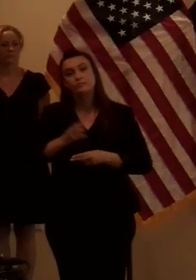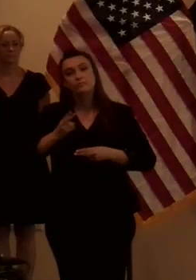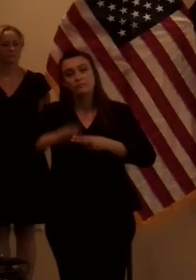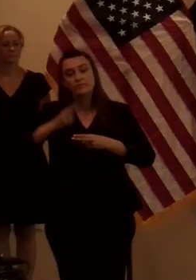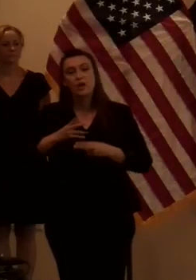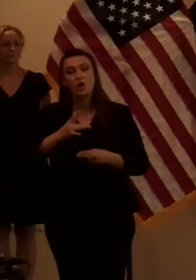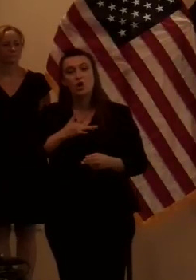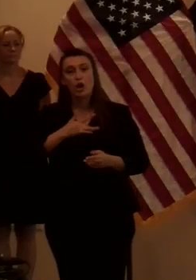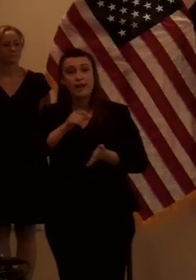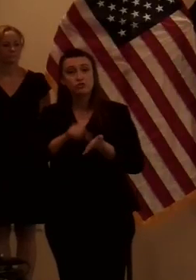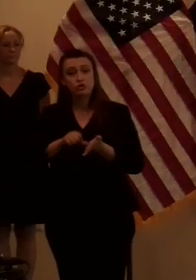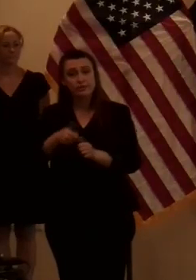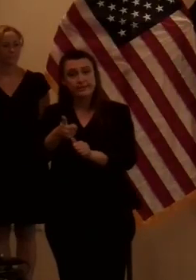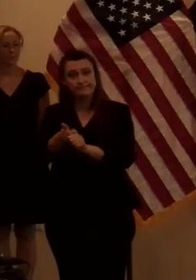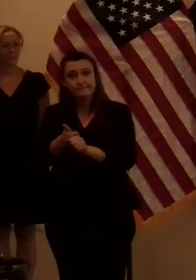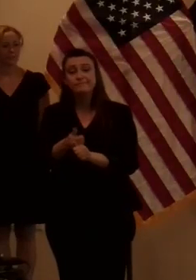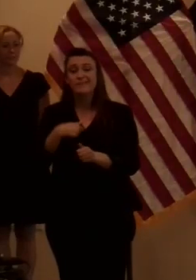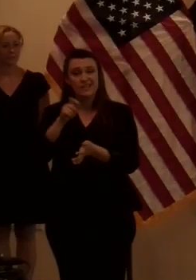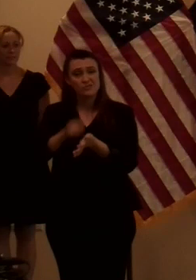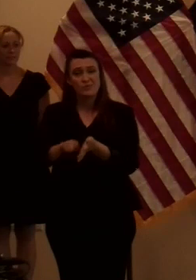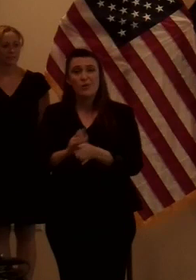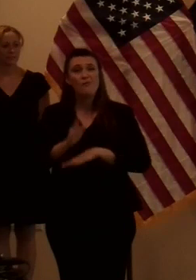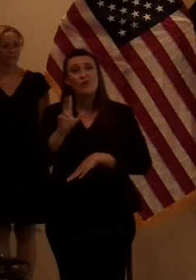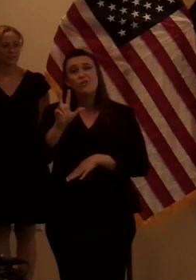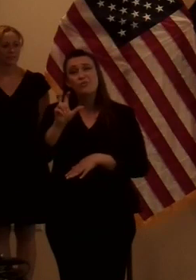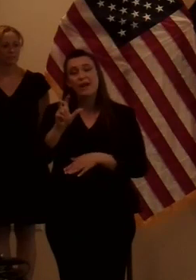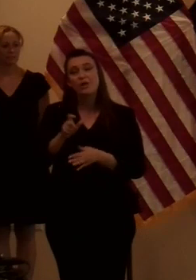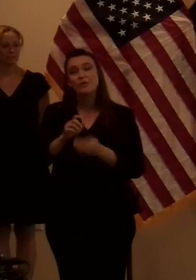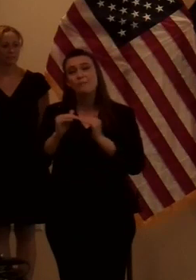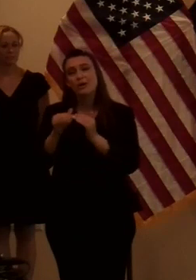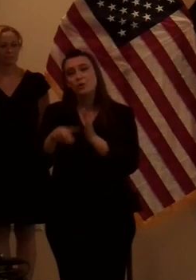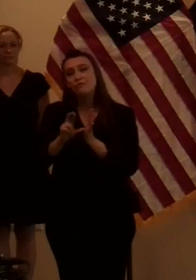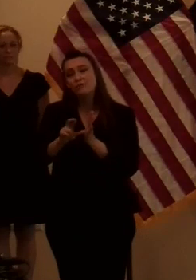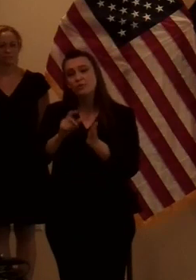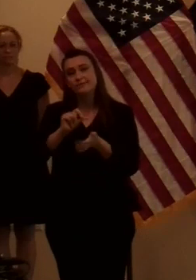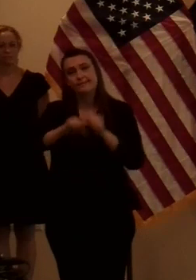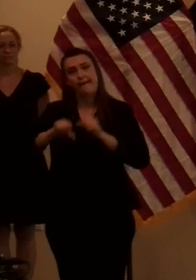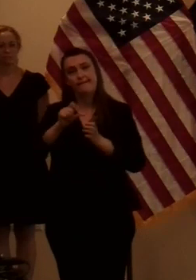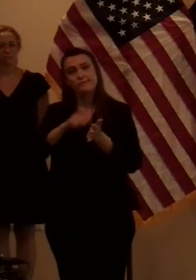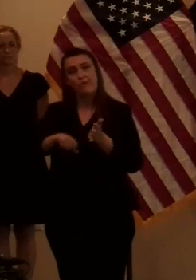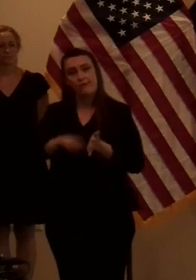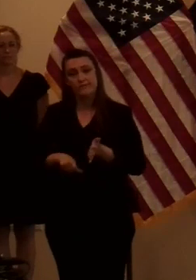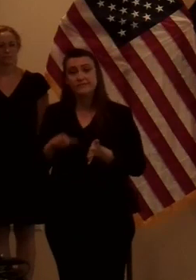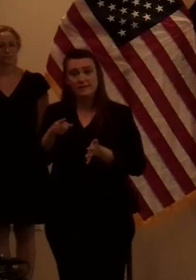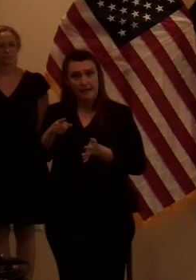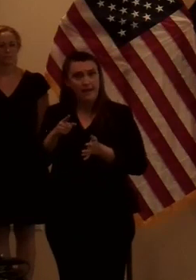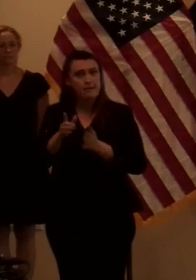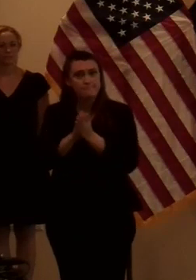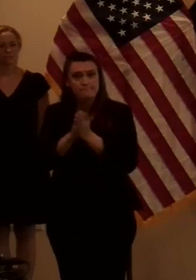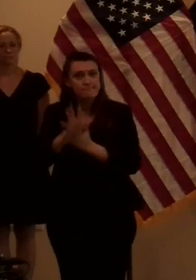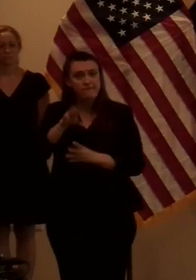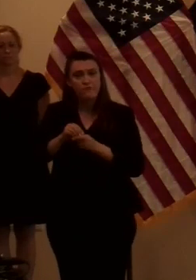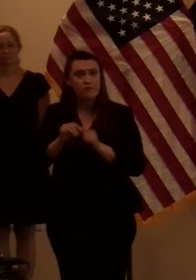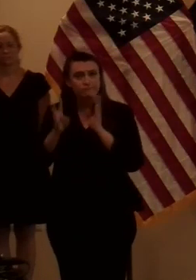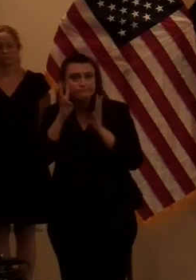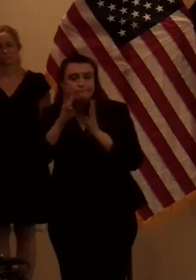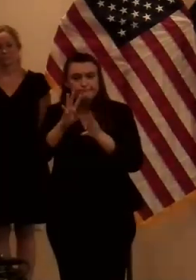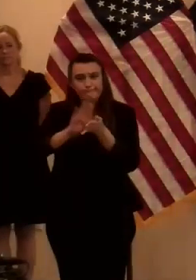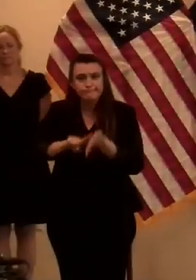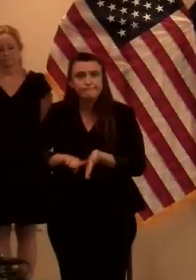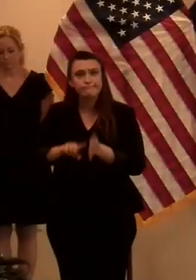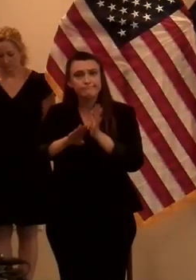cardiac surgeon who's authored over 300 peer-reviewed articles. And his eye for innovation is already making a difference